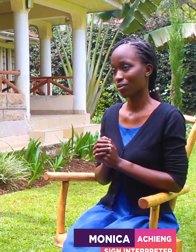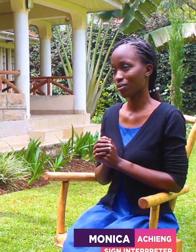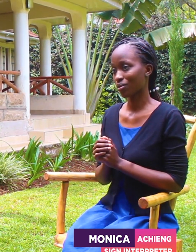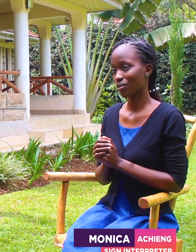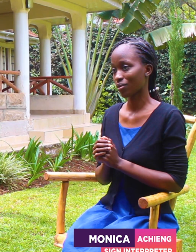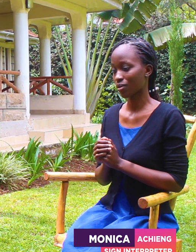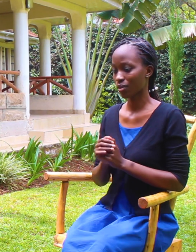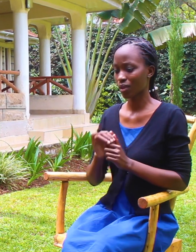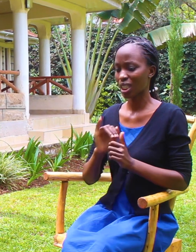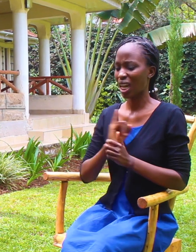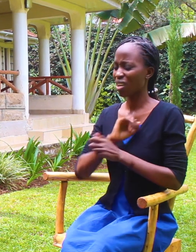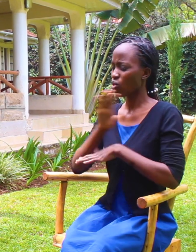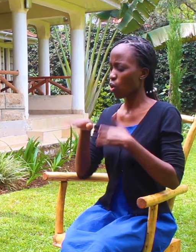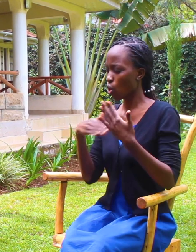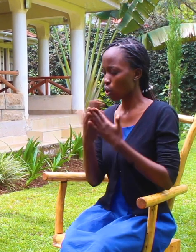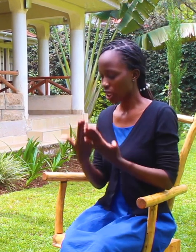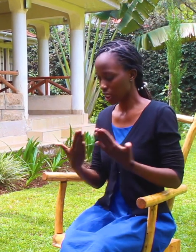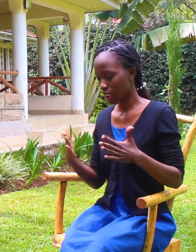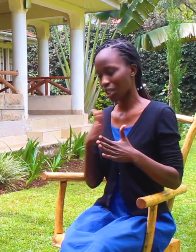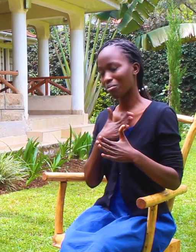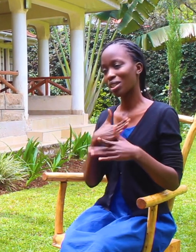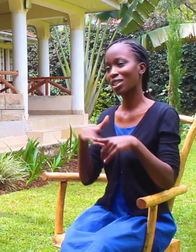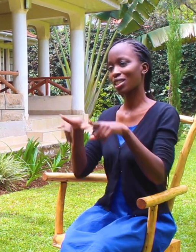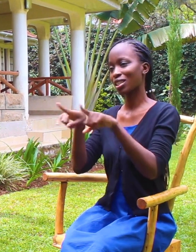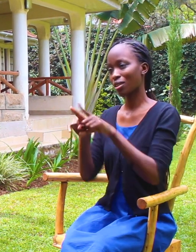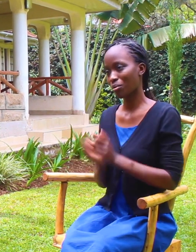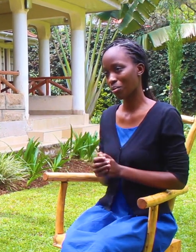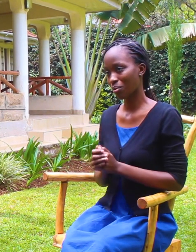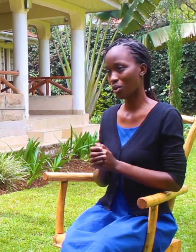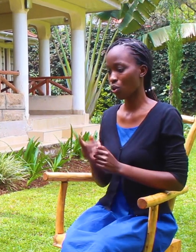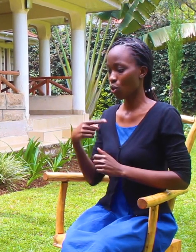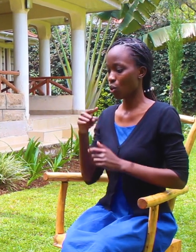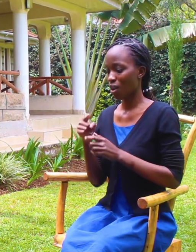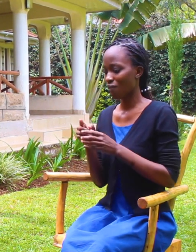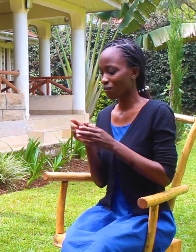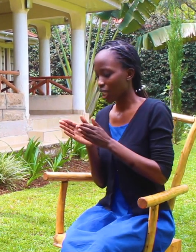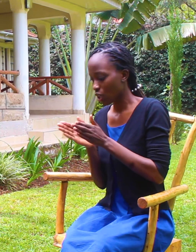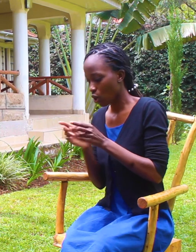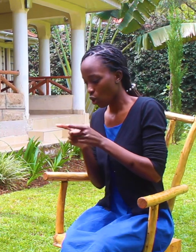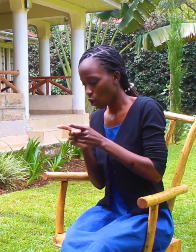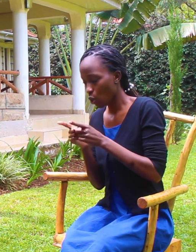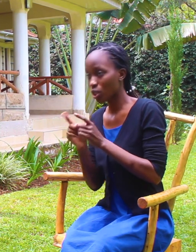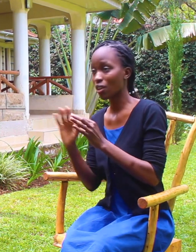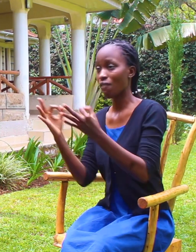I love them equally, all of them. We are a very close family, and we are